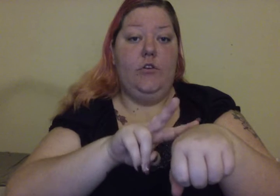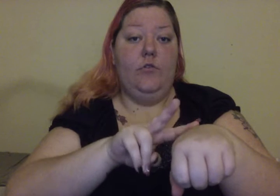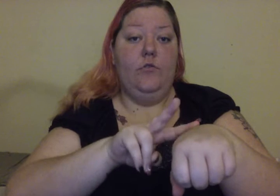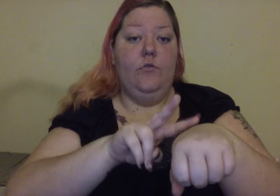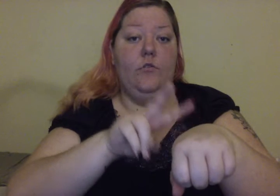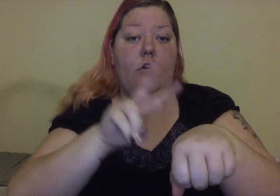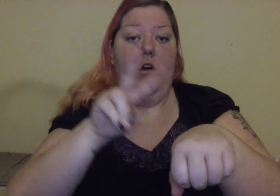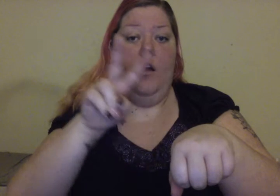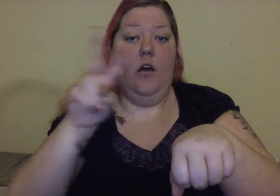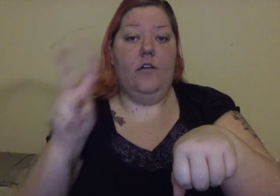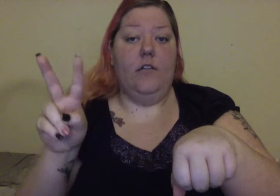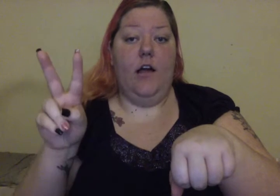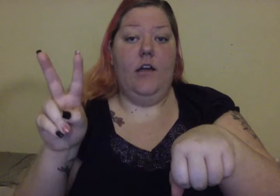2 o'clock,